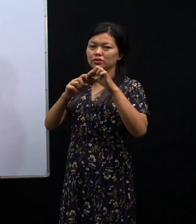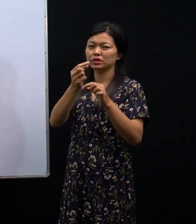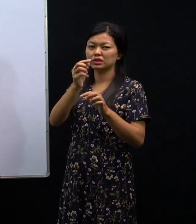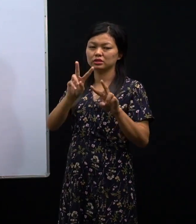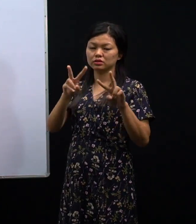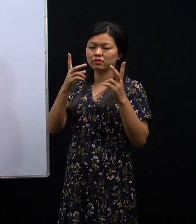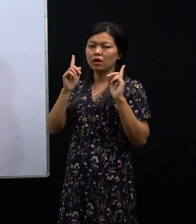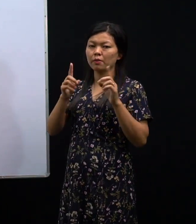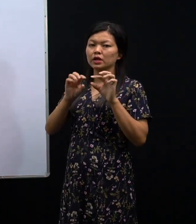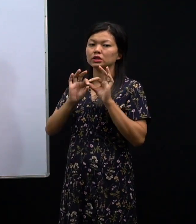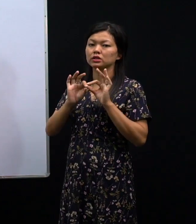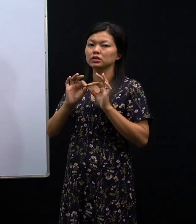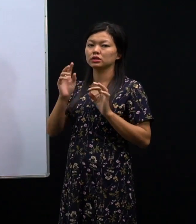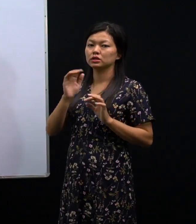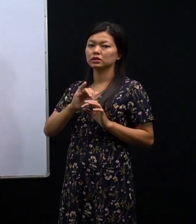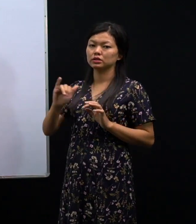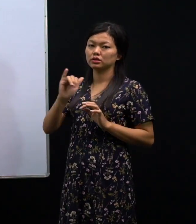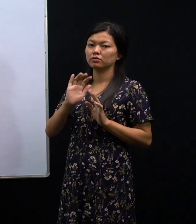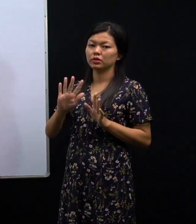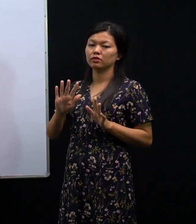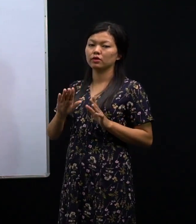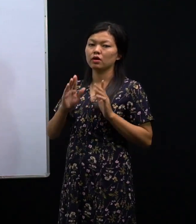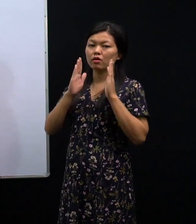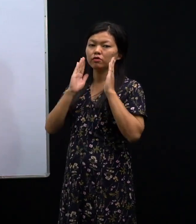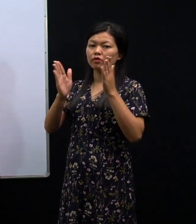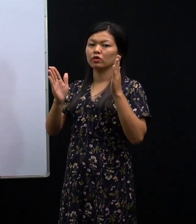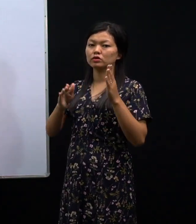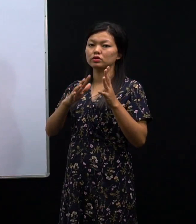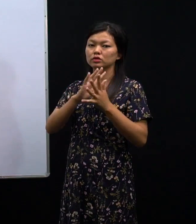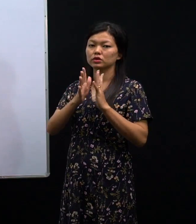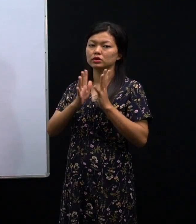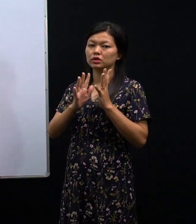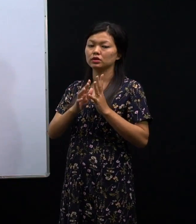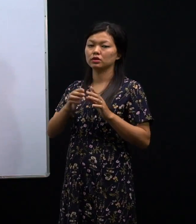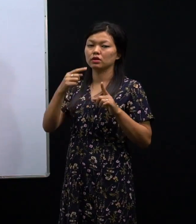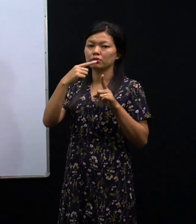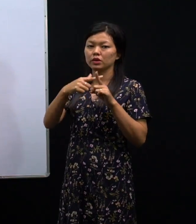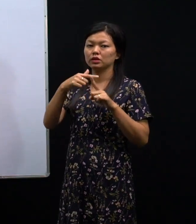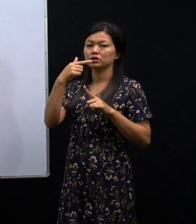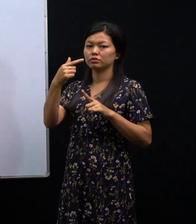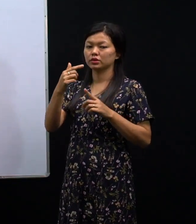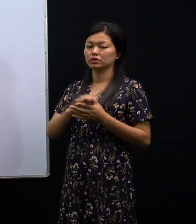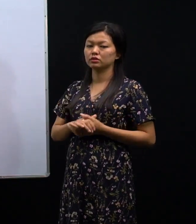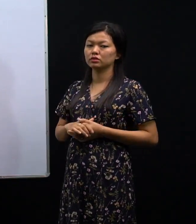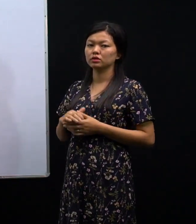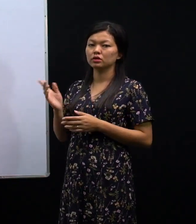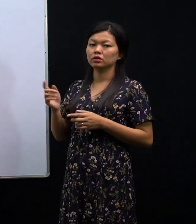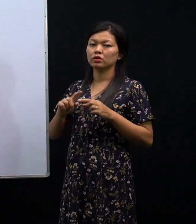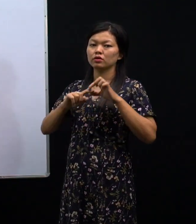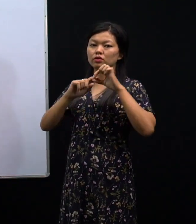same. But please maintain on the sign. Now the question is given you, one more question is given you. Look at